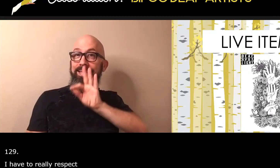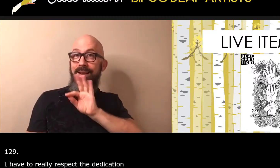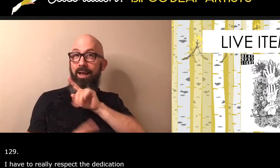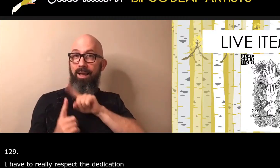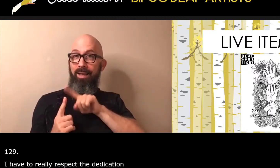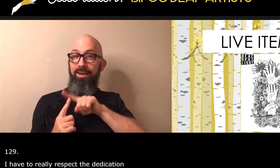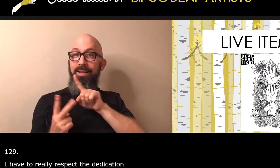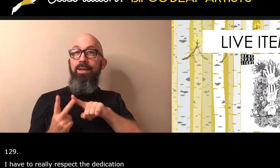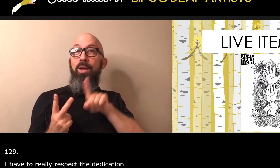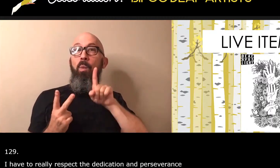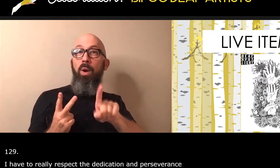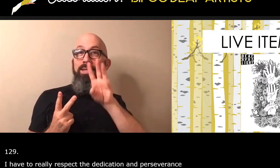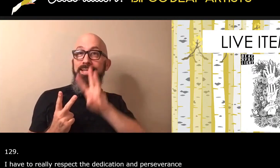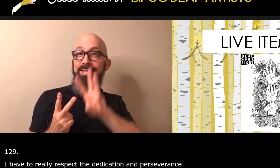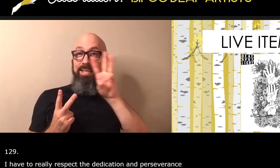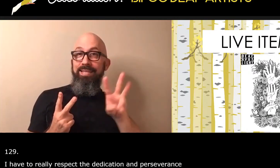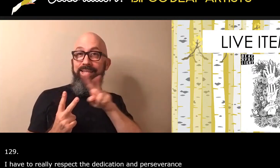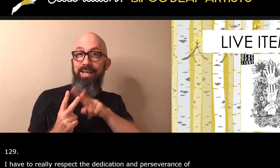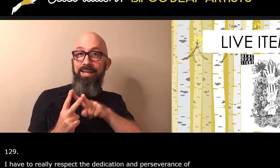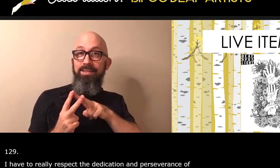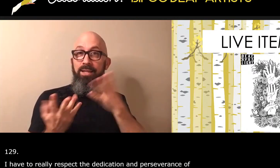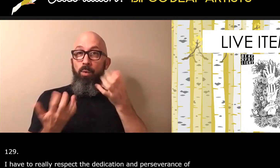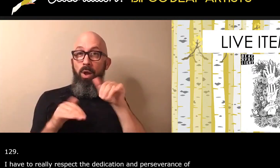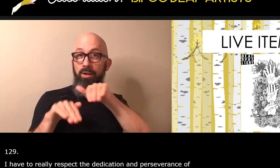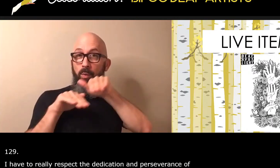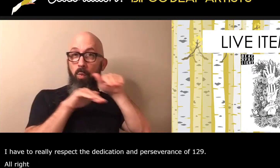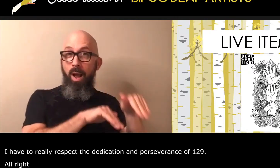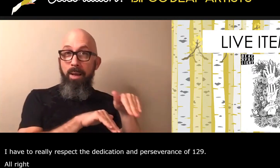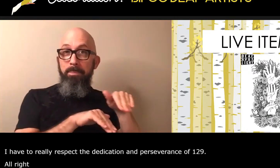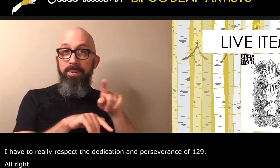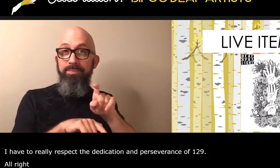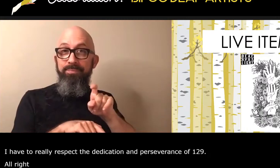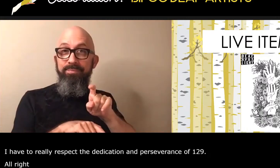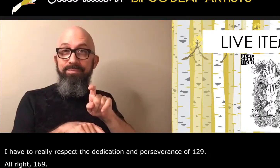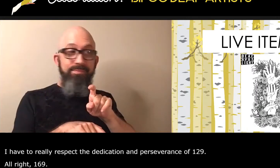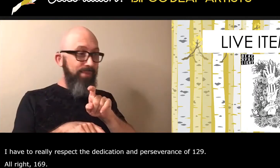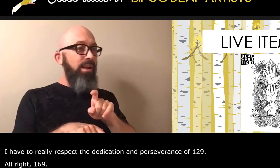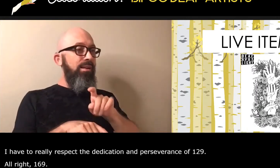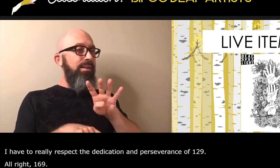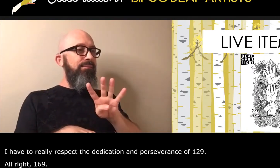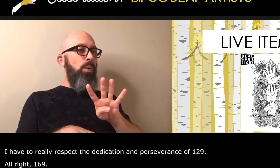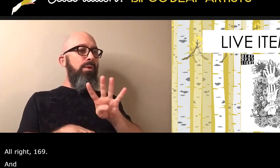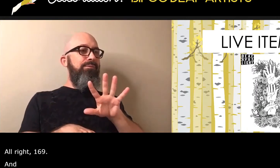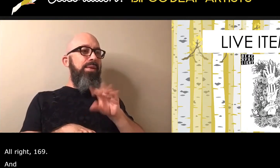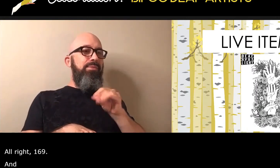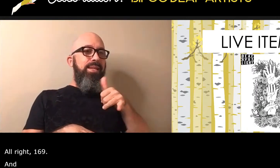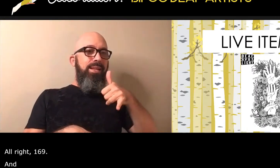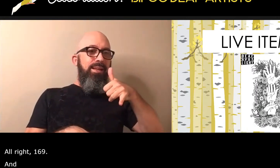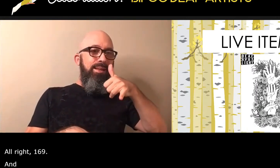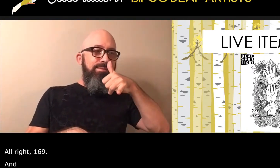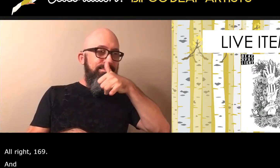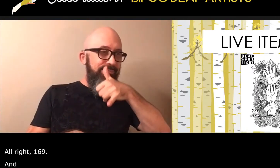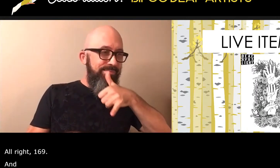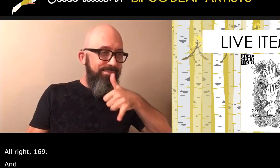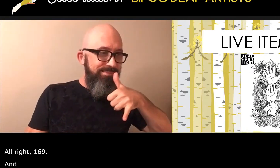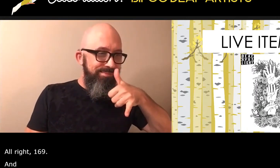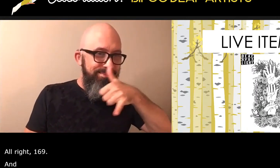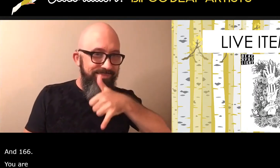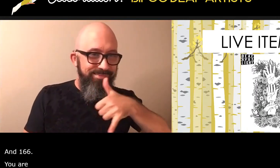of 129. All right, 169 and 166. You trying to show them who's